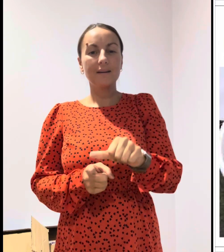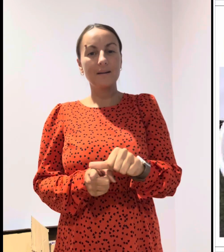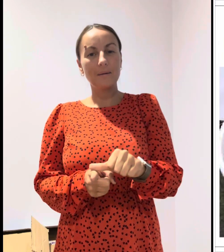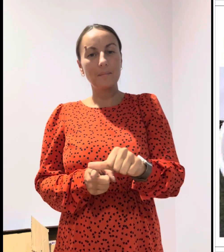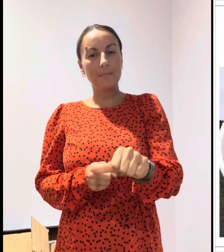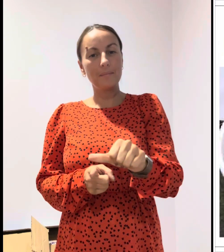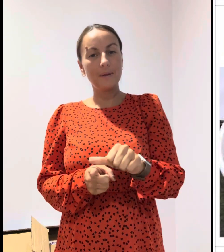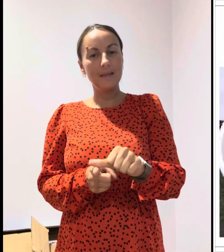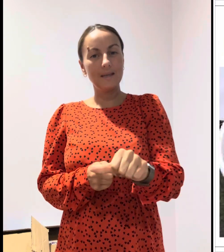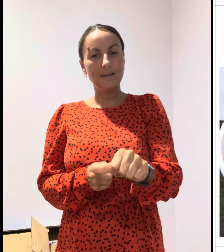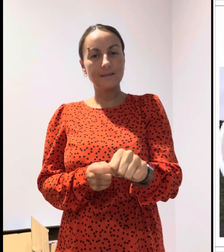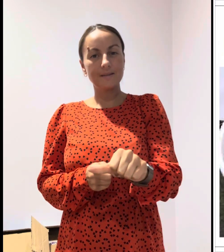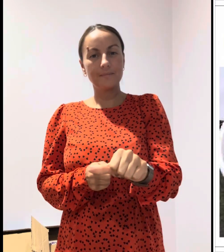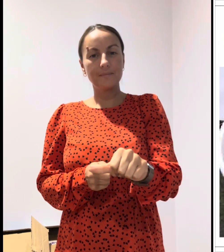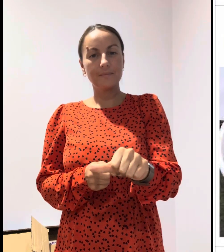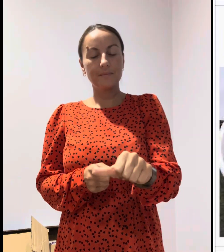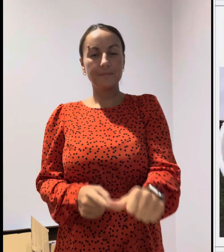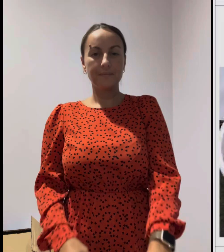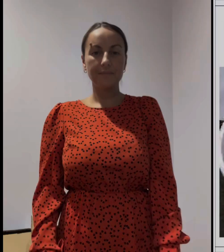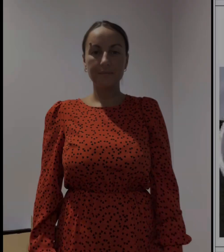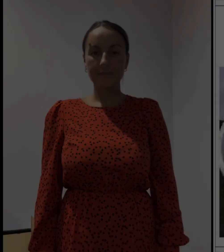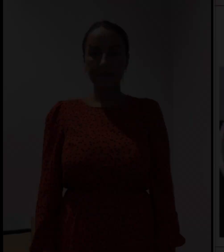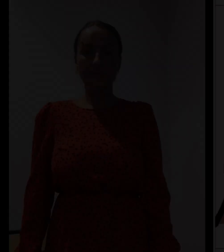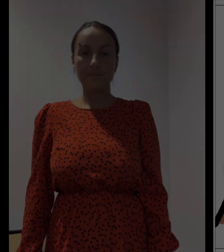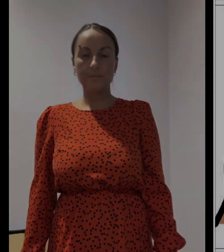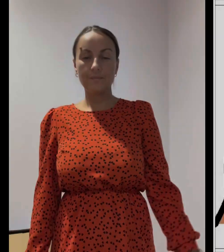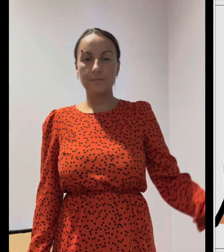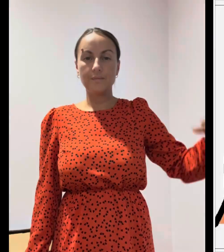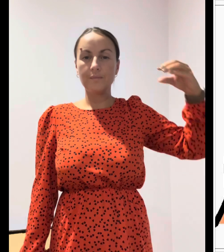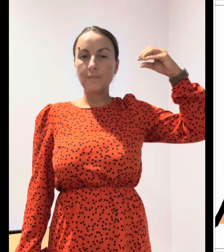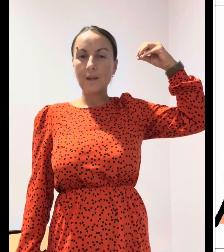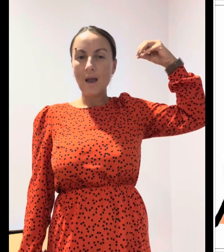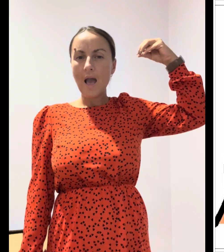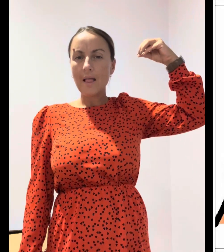black peas.